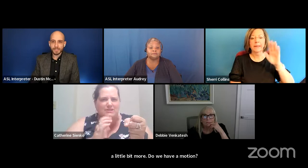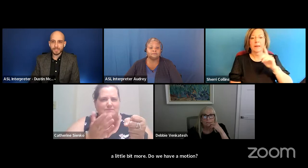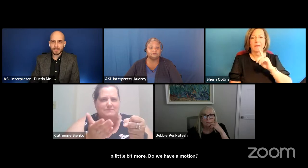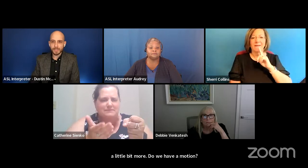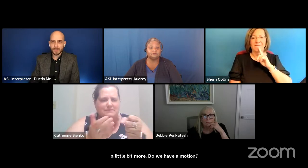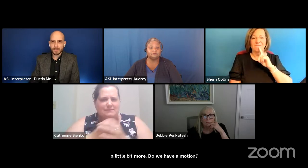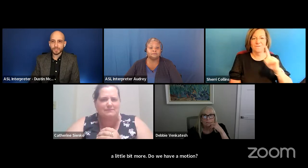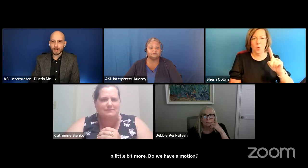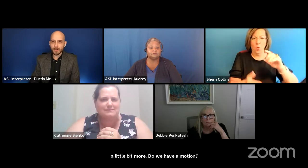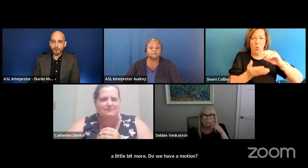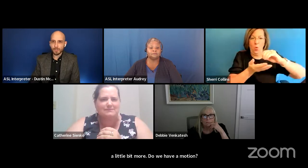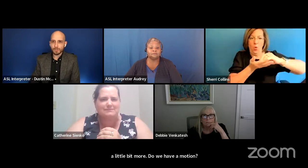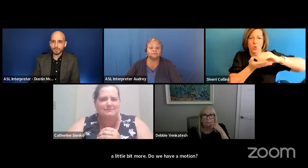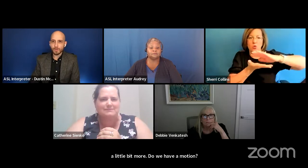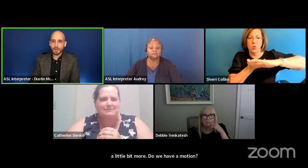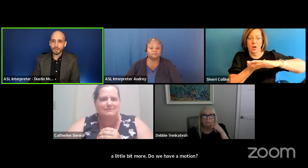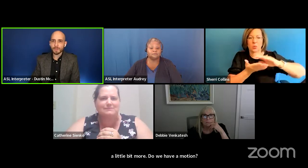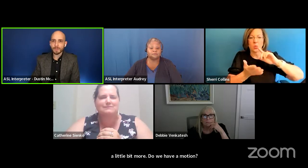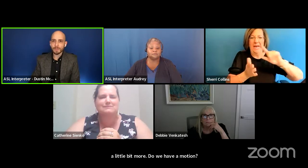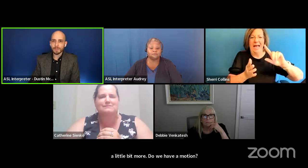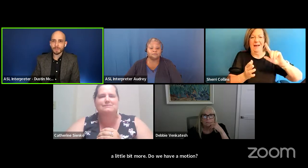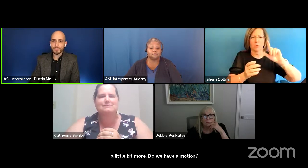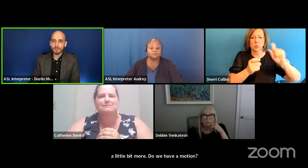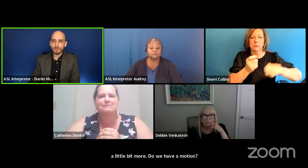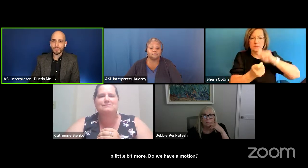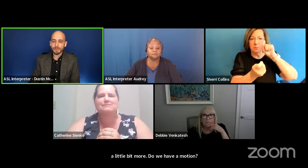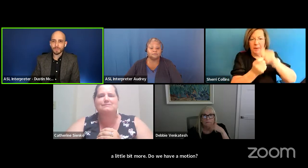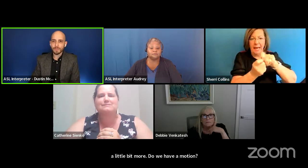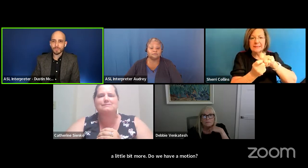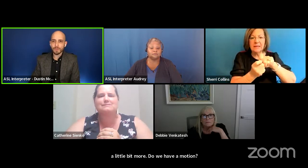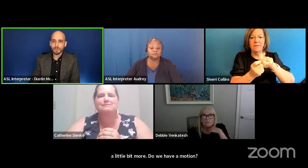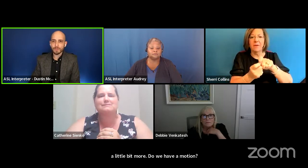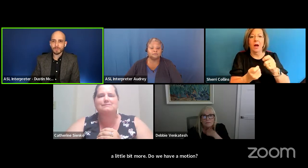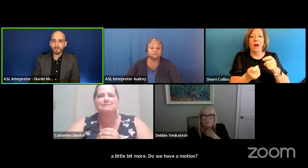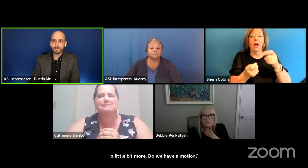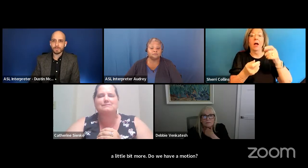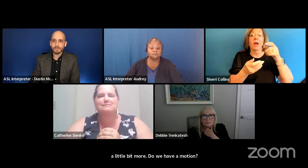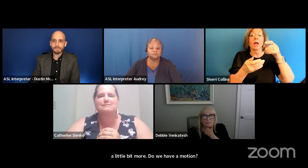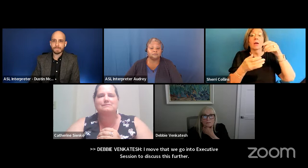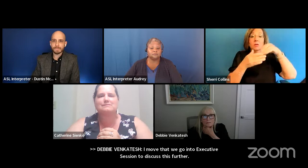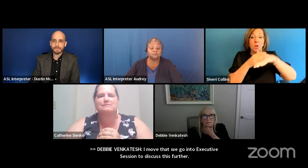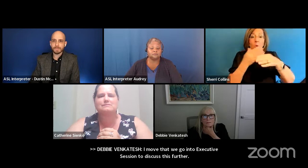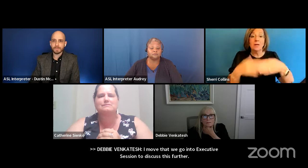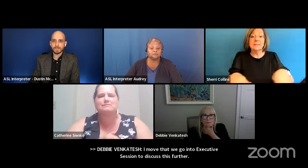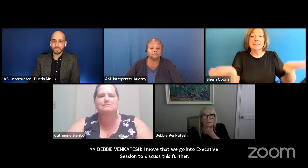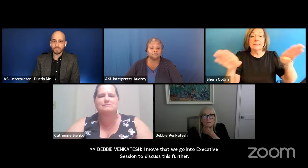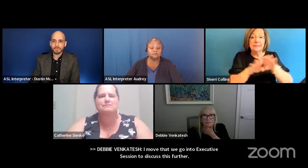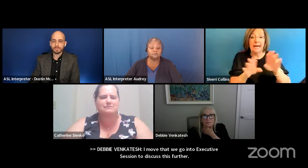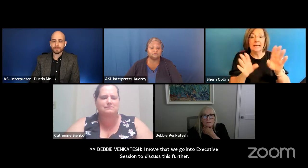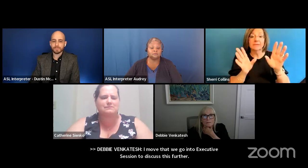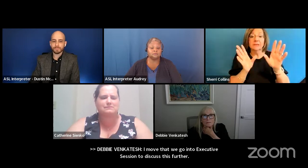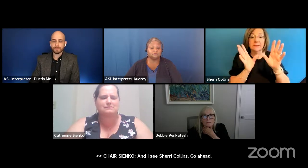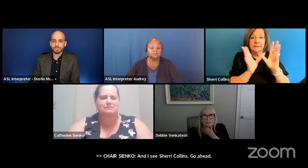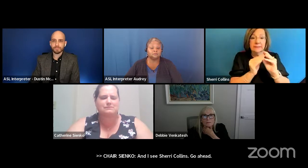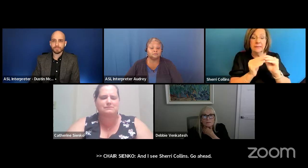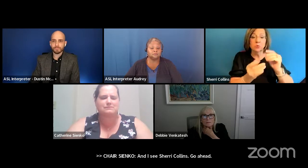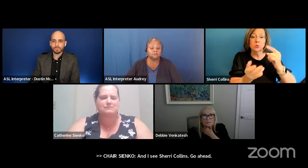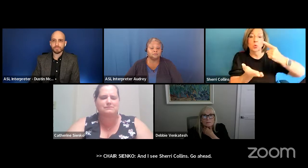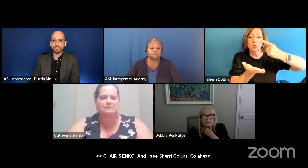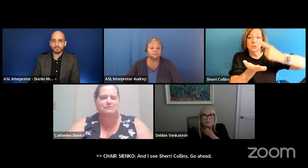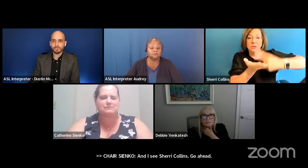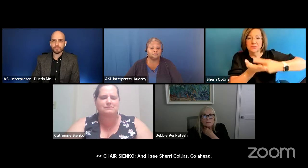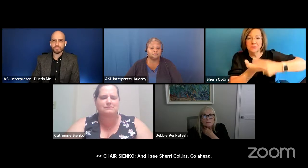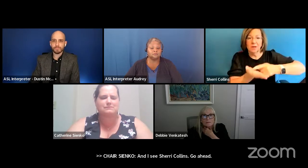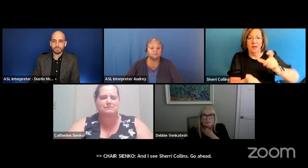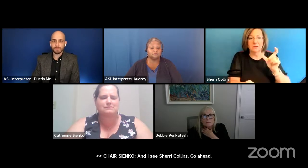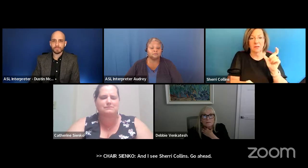And I see Sherry Collins. Go ahead. So for the record, we need a specific reason to